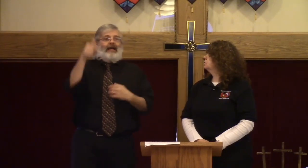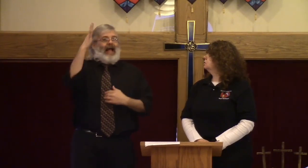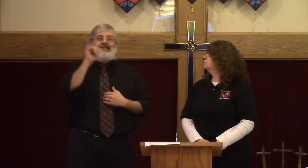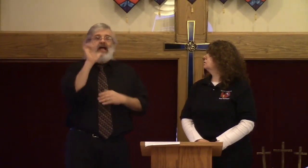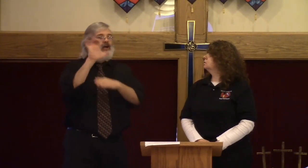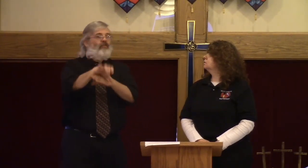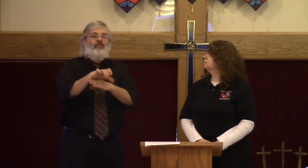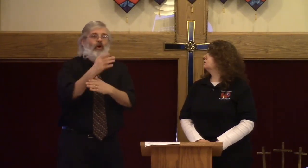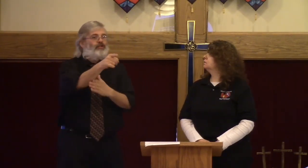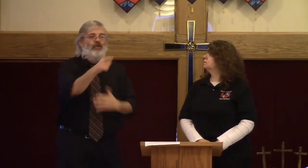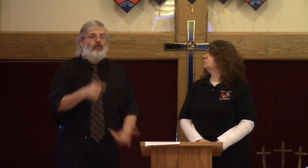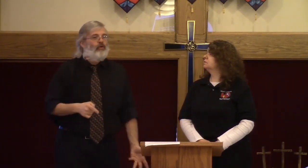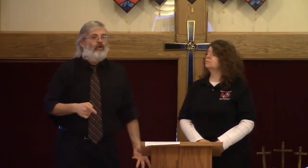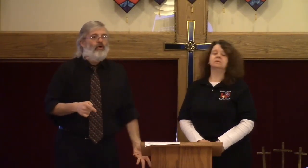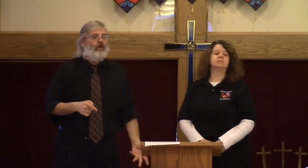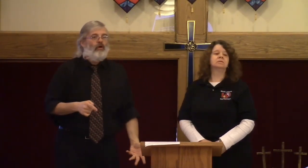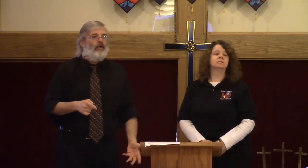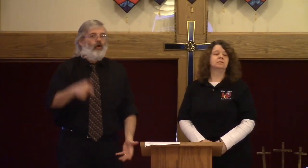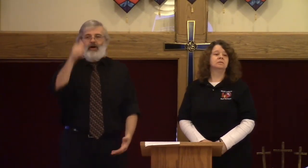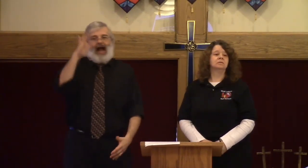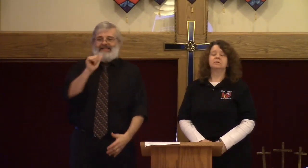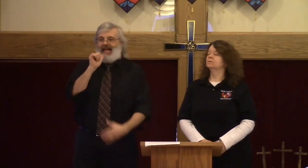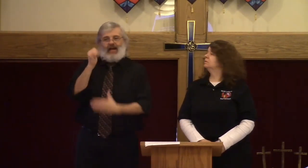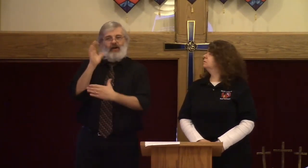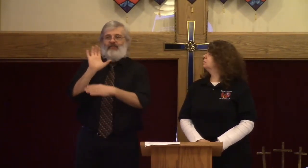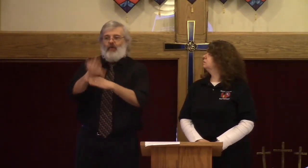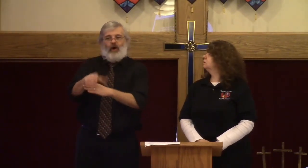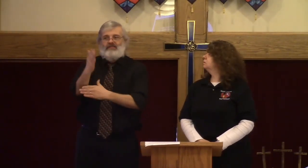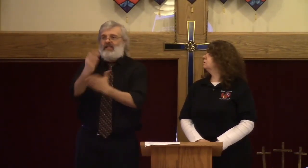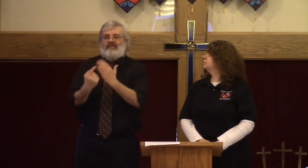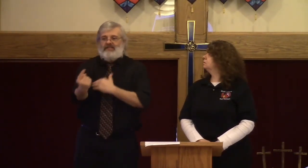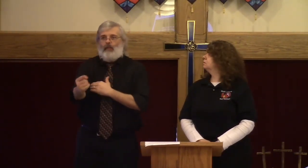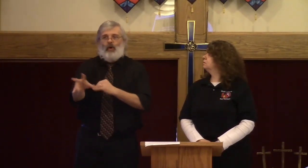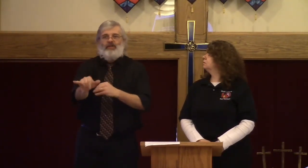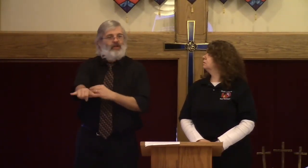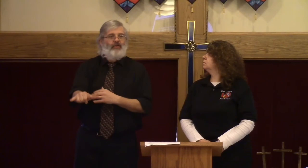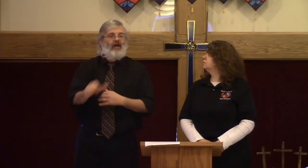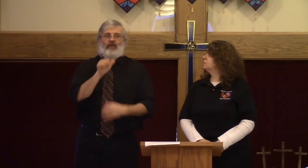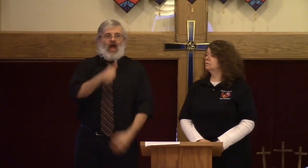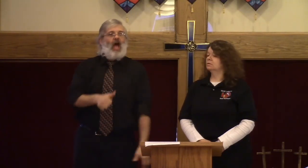God's not going to force you. God's not going to force someone to do that. They're not.